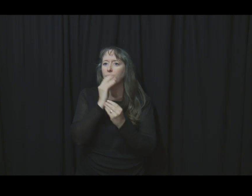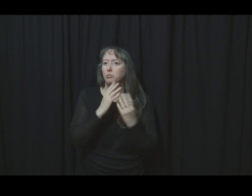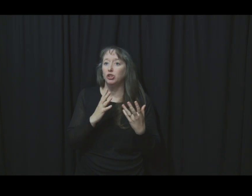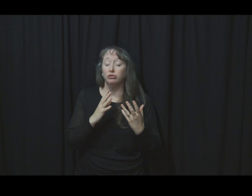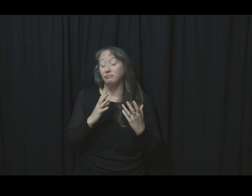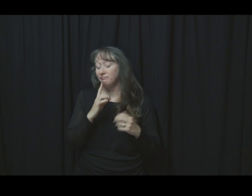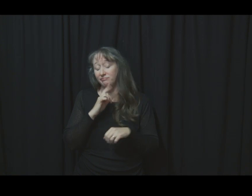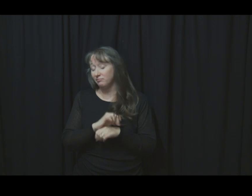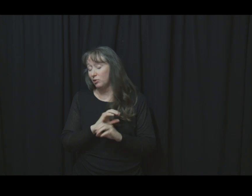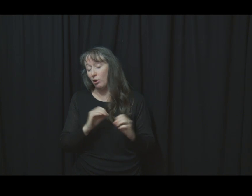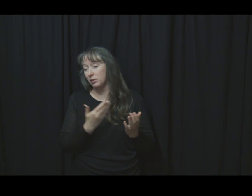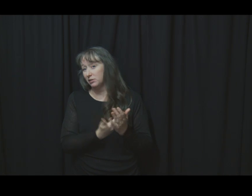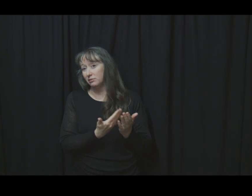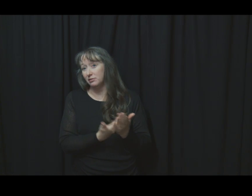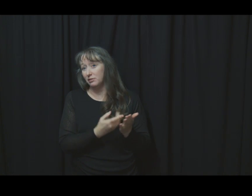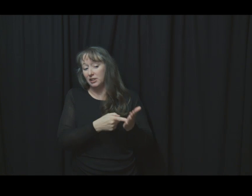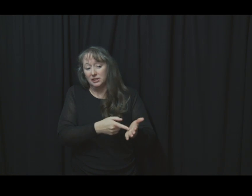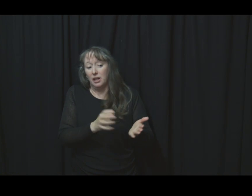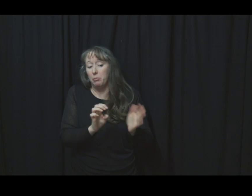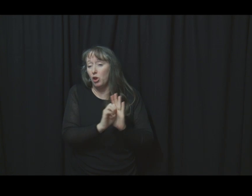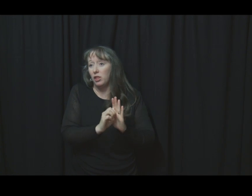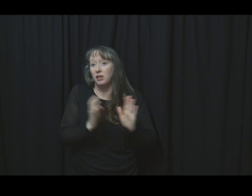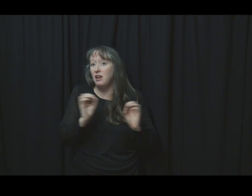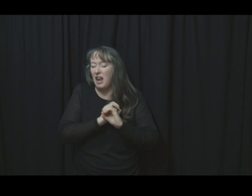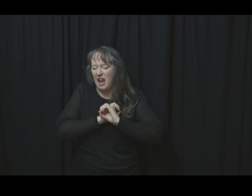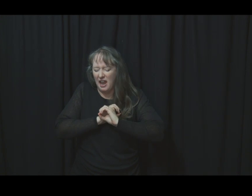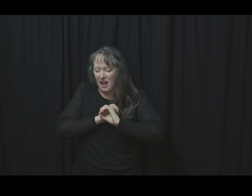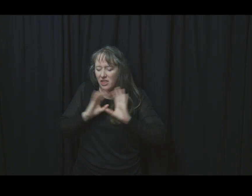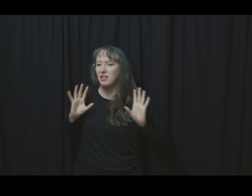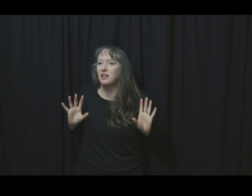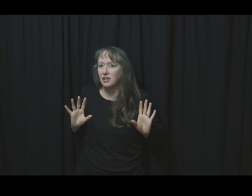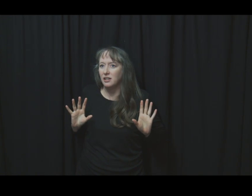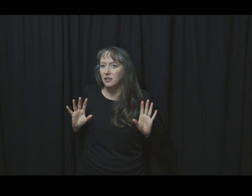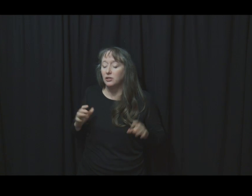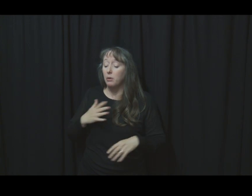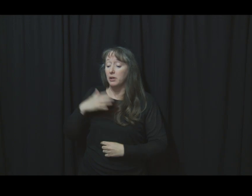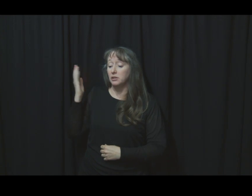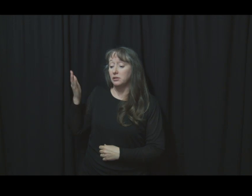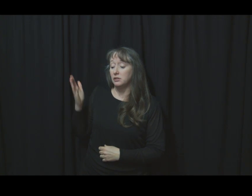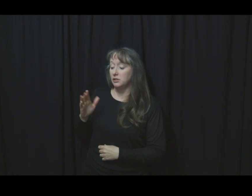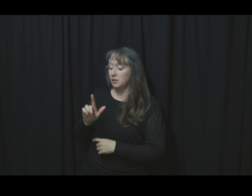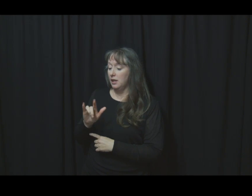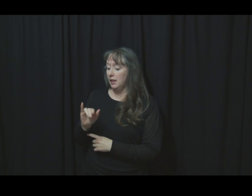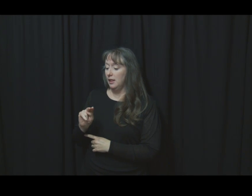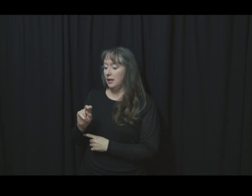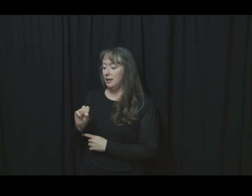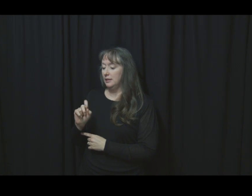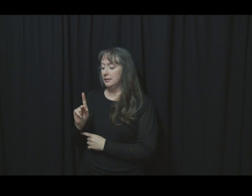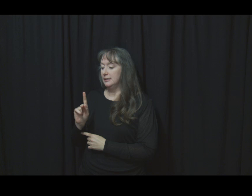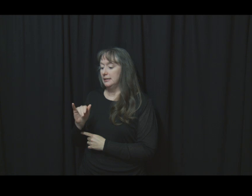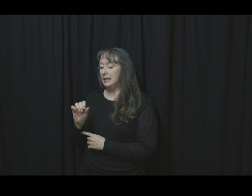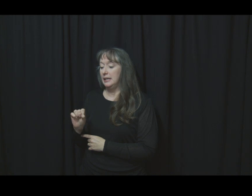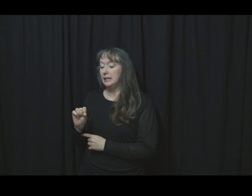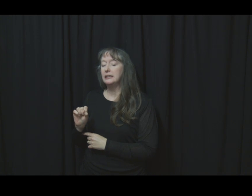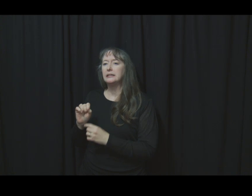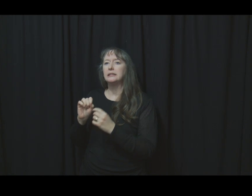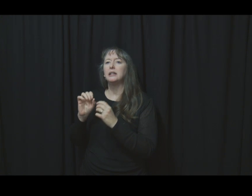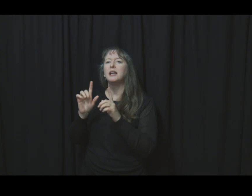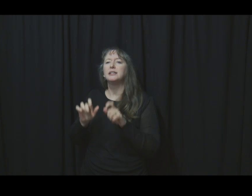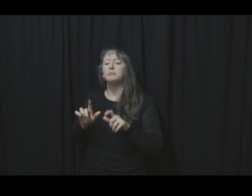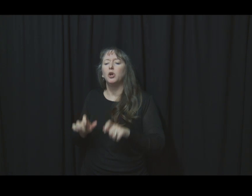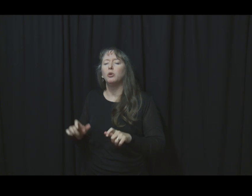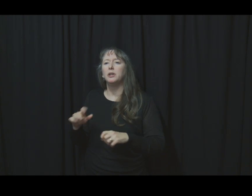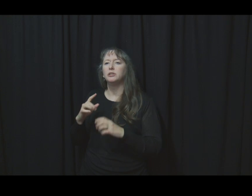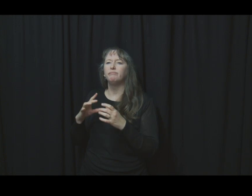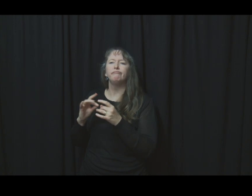can give. That's why I brought up the example in my presentation of Lenski's experiments in regard to E. coli. And